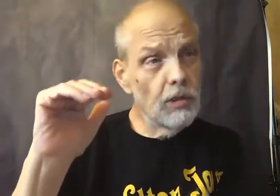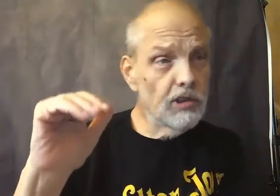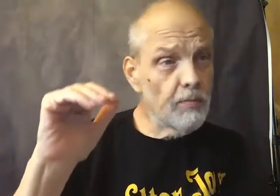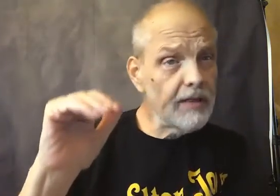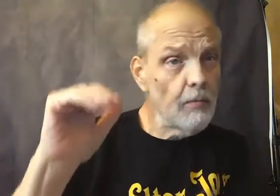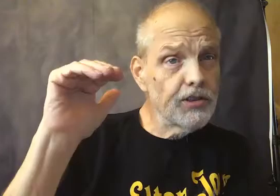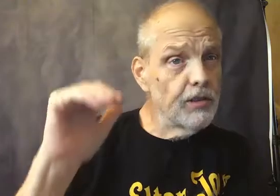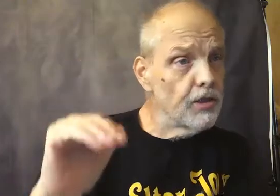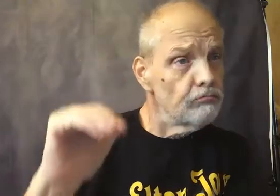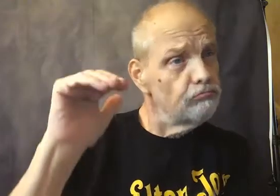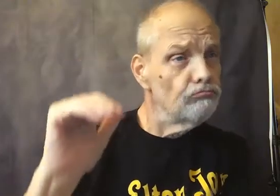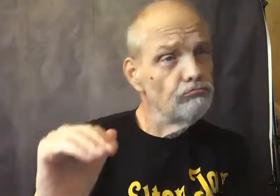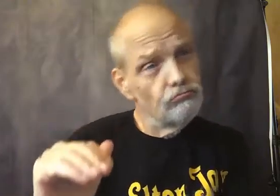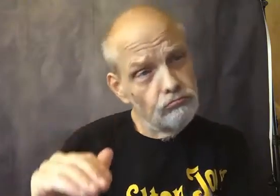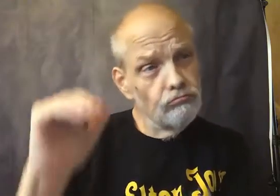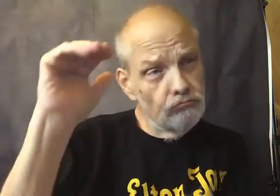There's about that much in there.